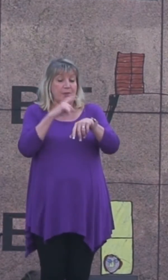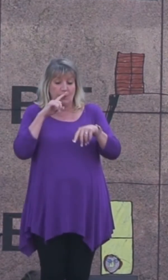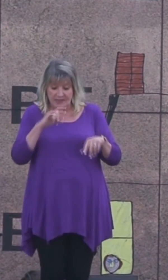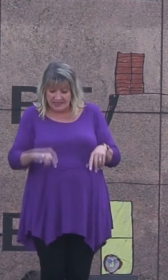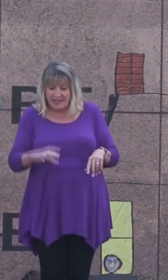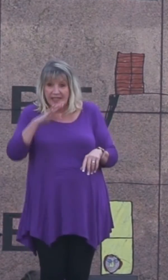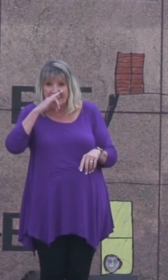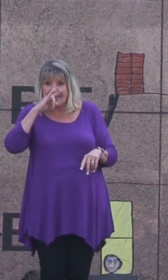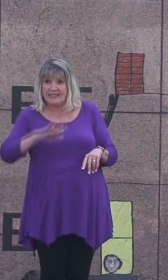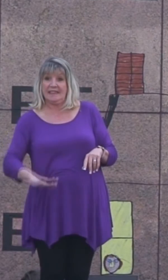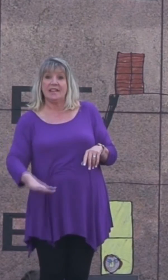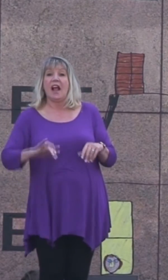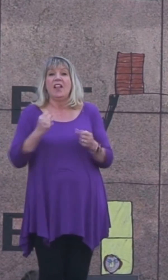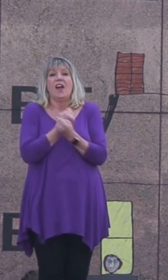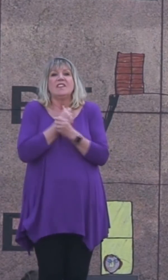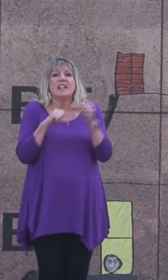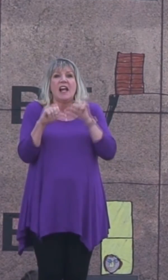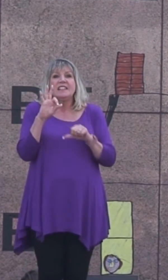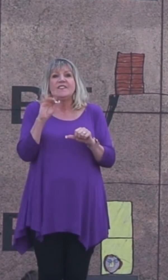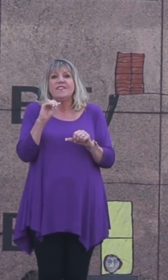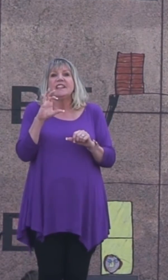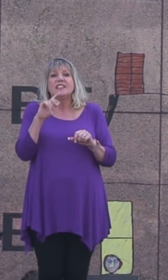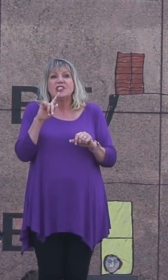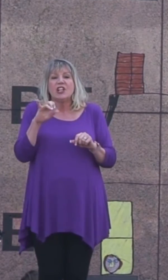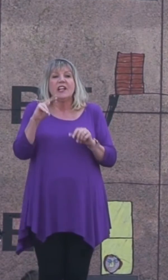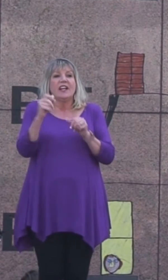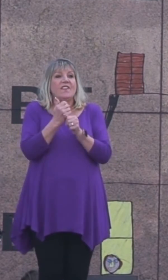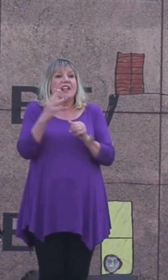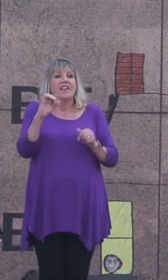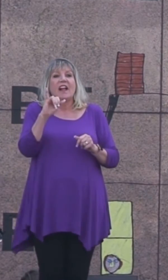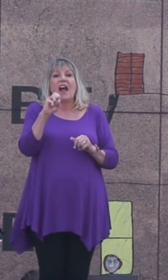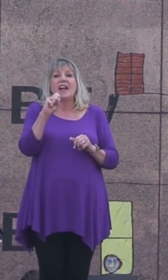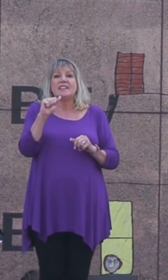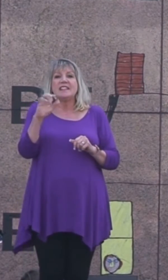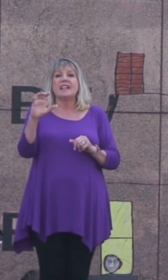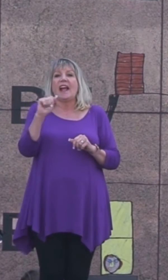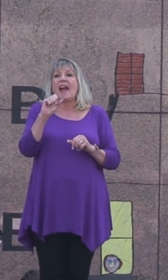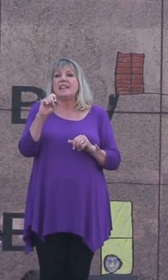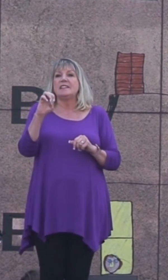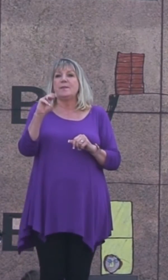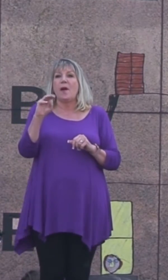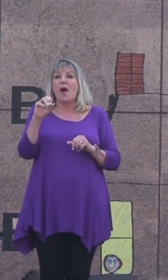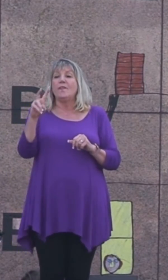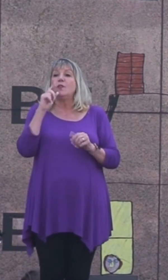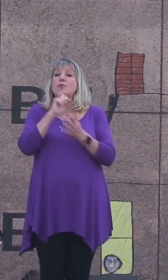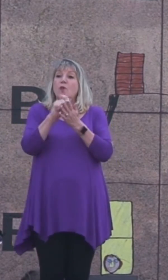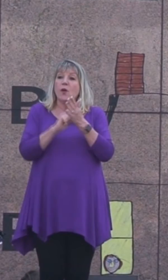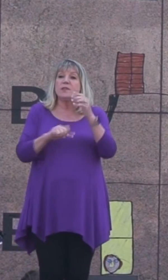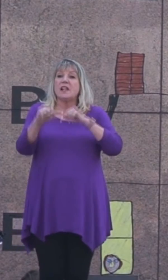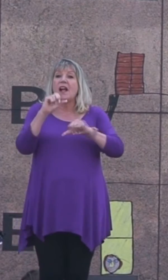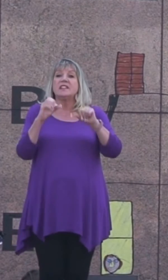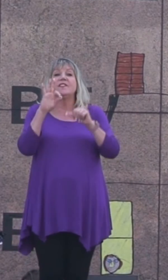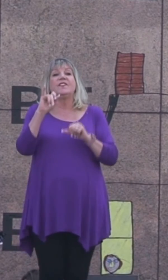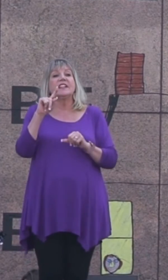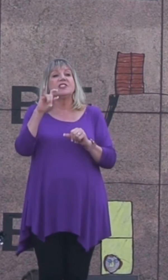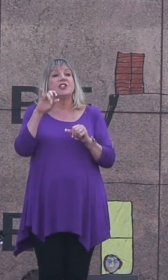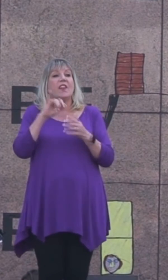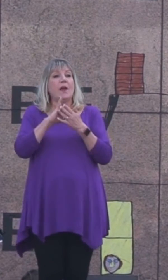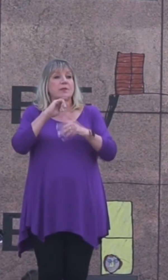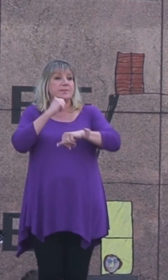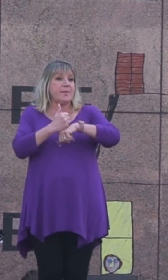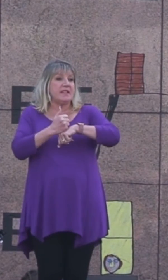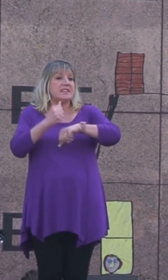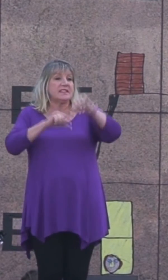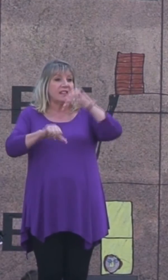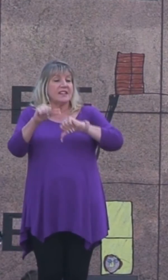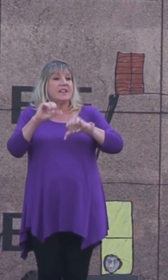I loved science fiction. And especially people like Isaac Asimov, who wrote science fiction that was well grounded in science. And